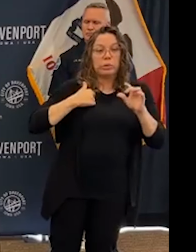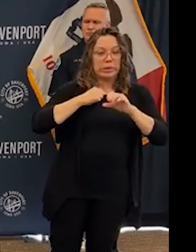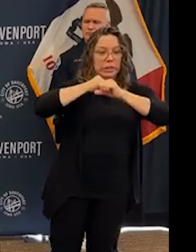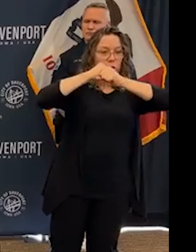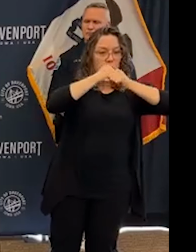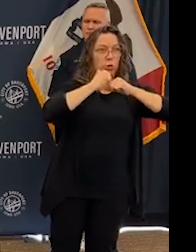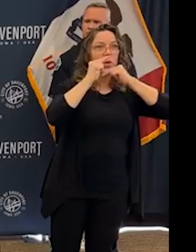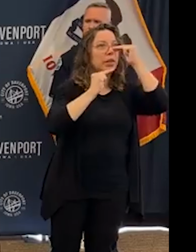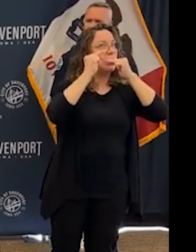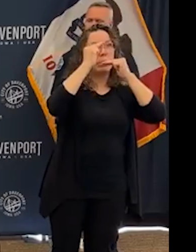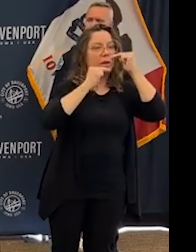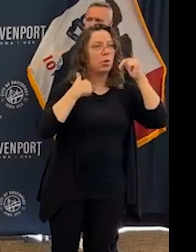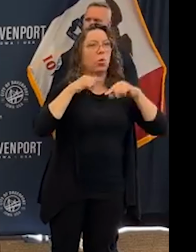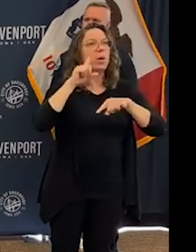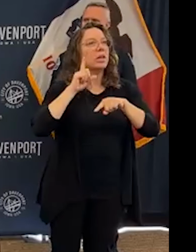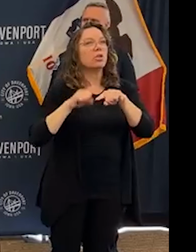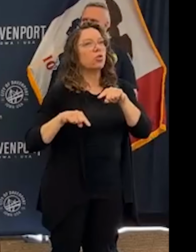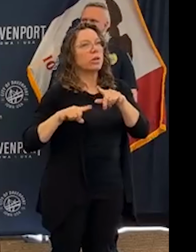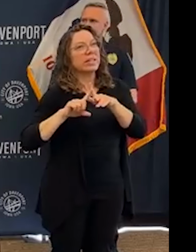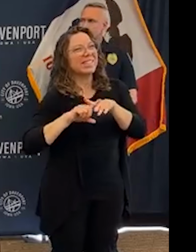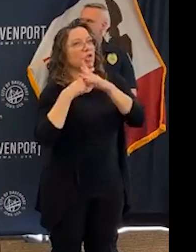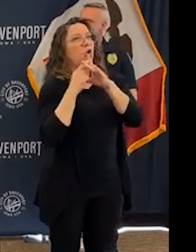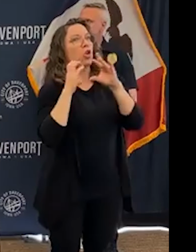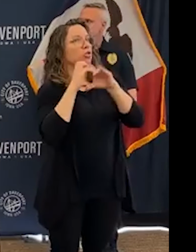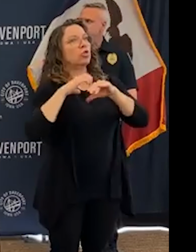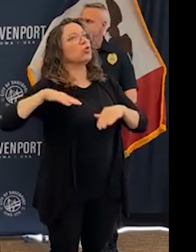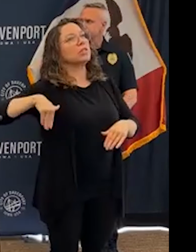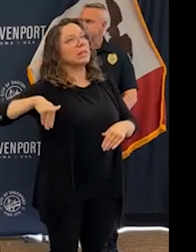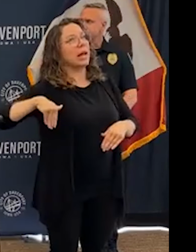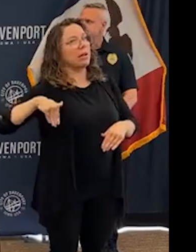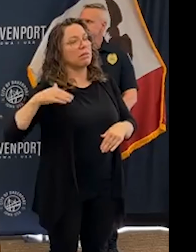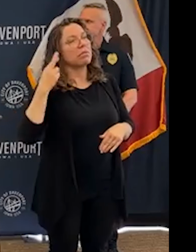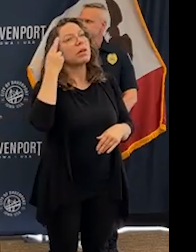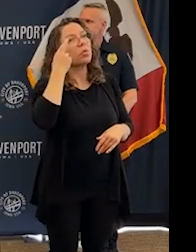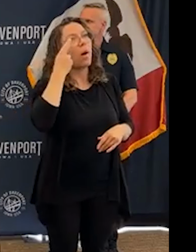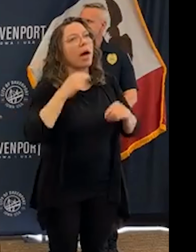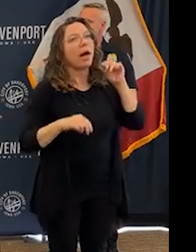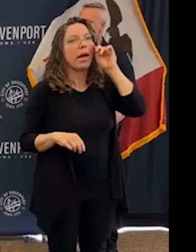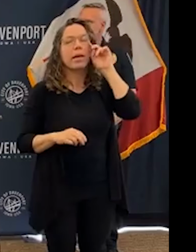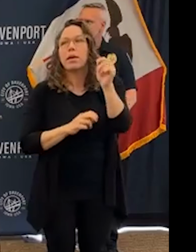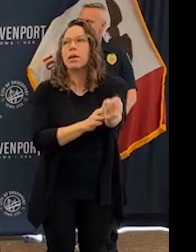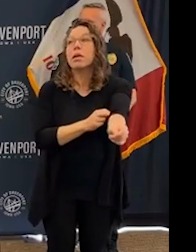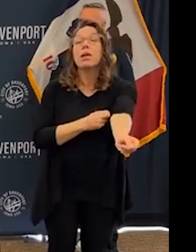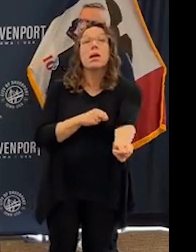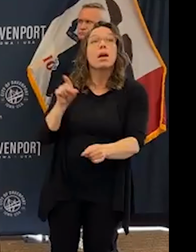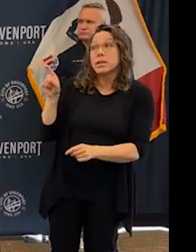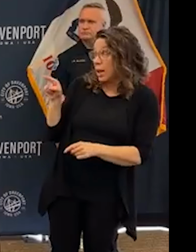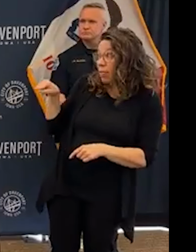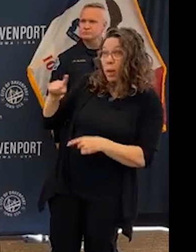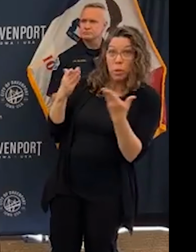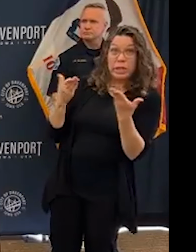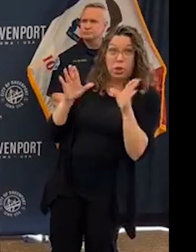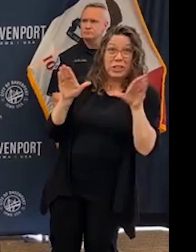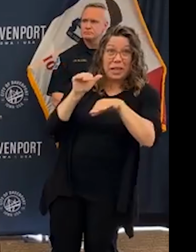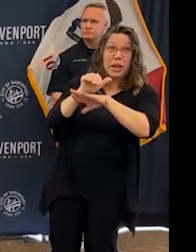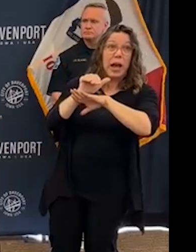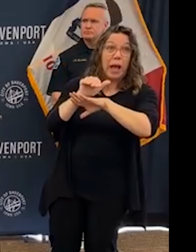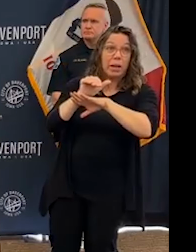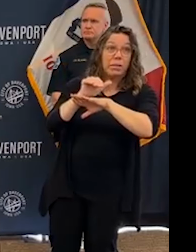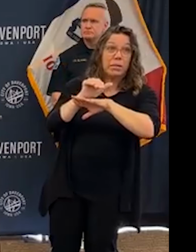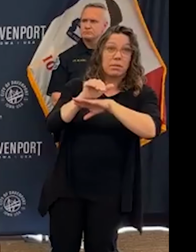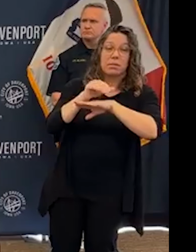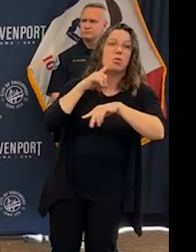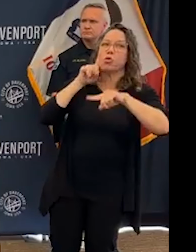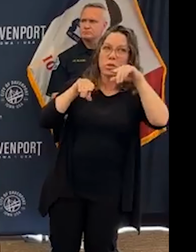in that downtime. Is there anything else you want to add, Chief? But you were here. Yes, sir. They were here Sunday night into Monday. Okay, thanks,